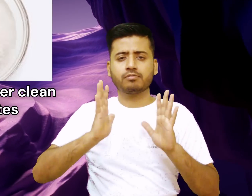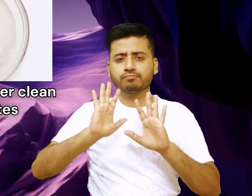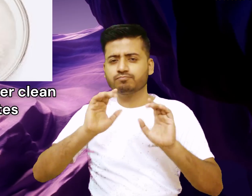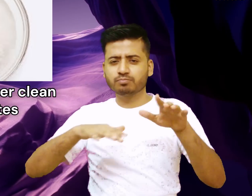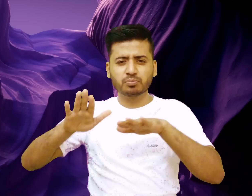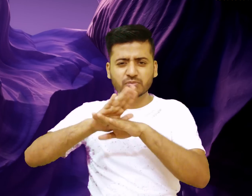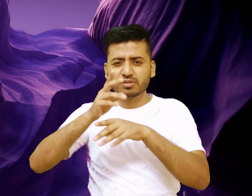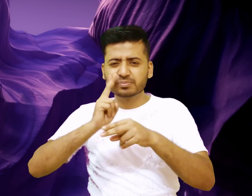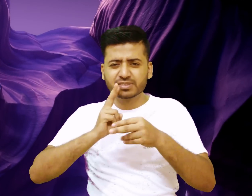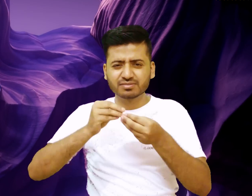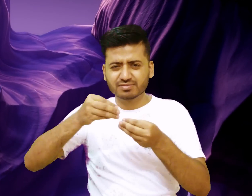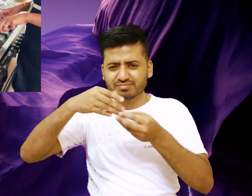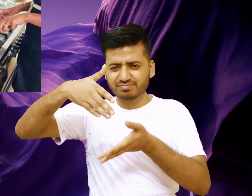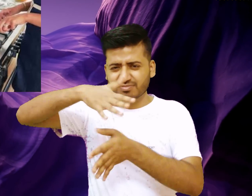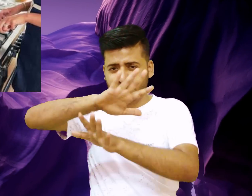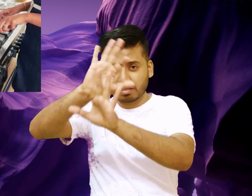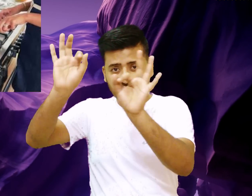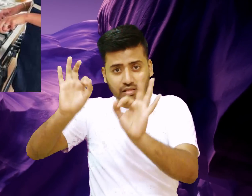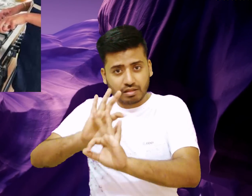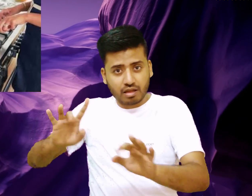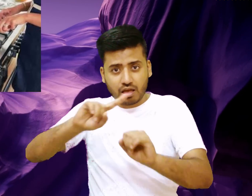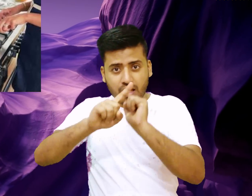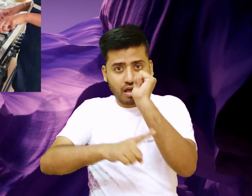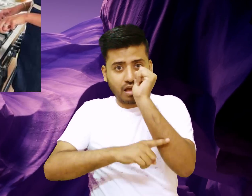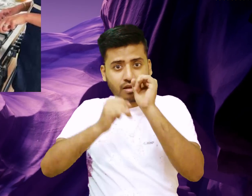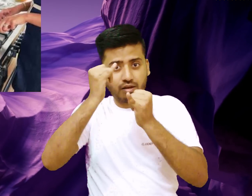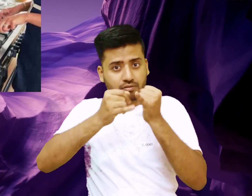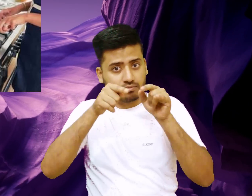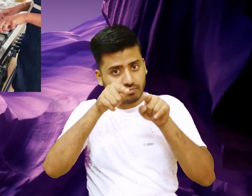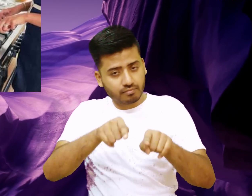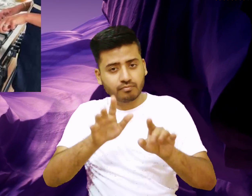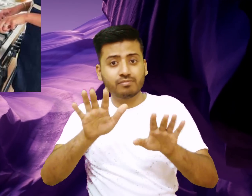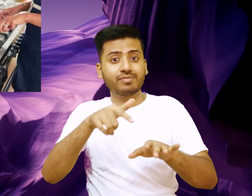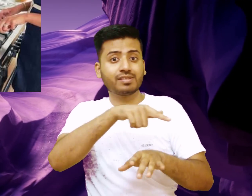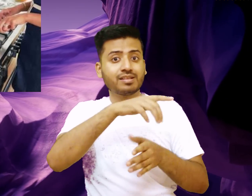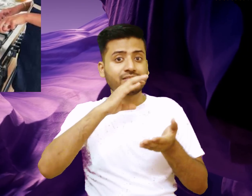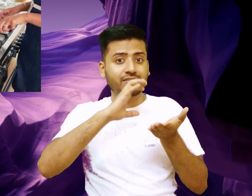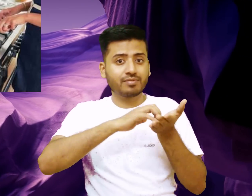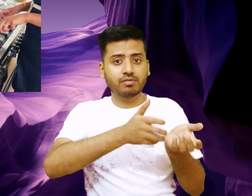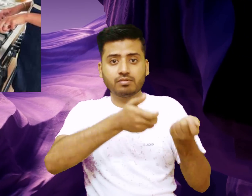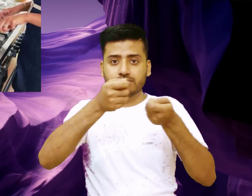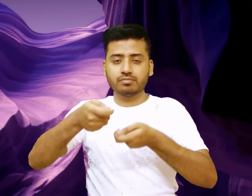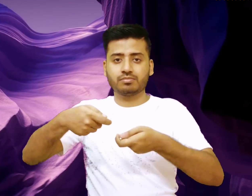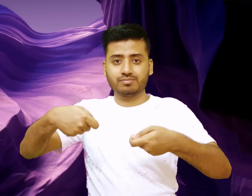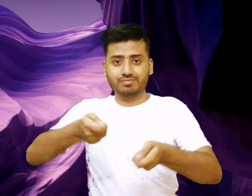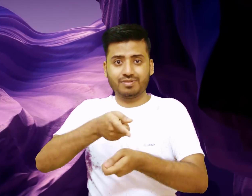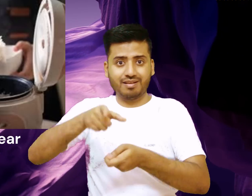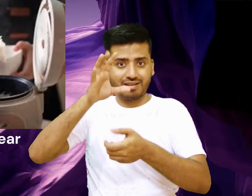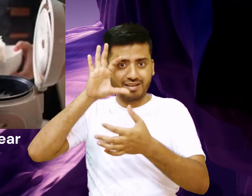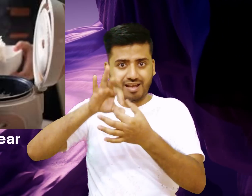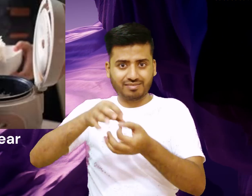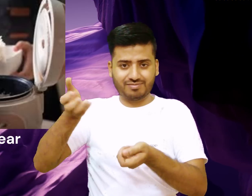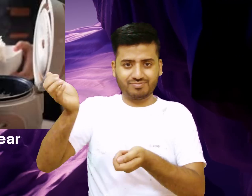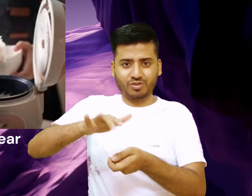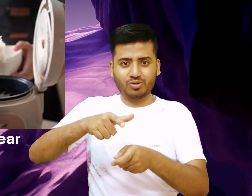maintain quality and prevent bacterial growth. Reheating. When reheating rice, ensure it reaches a temperature